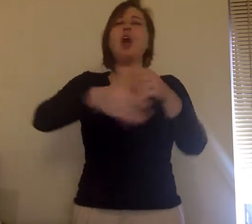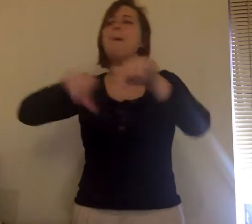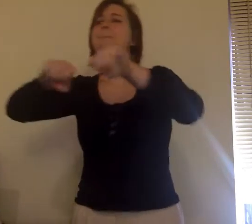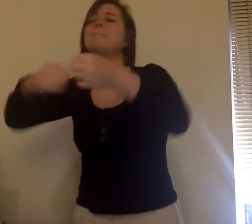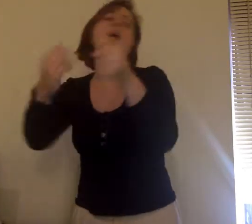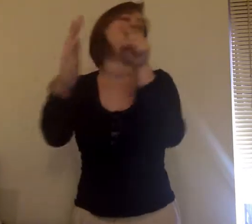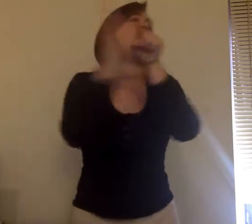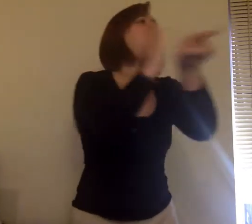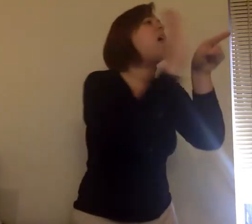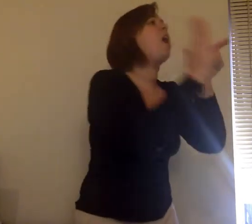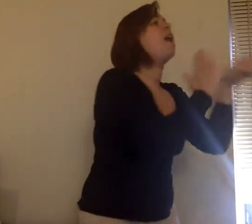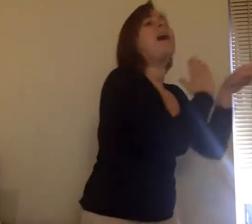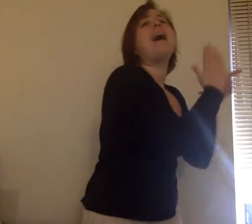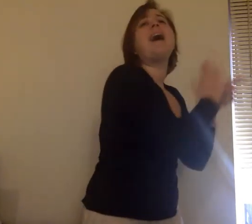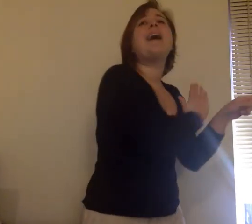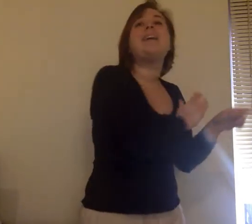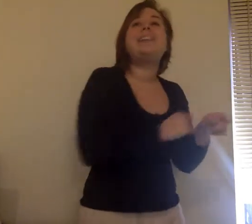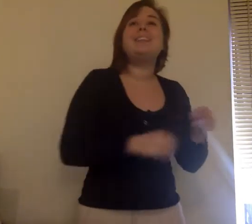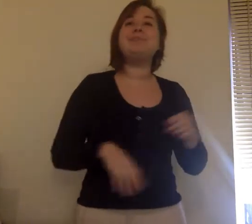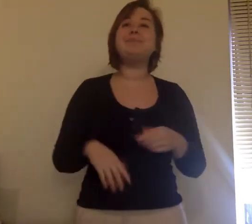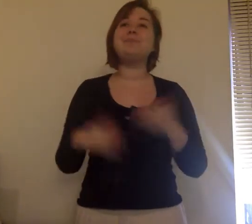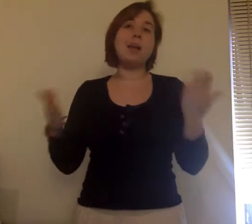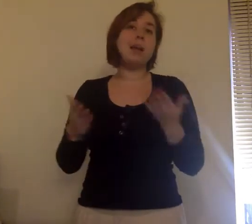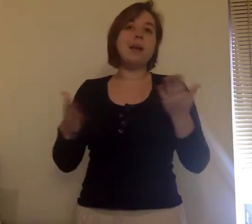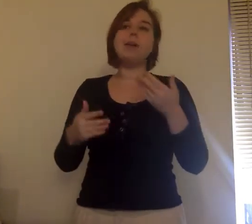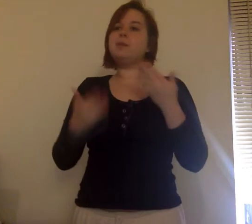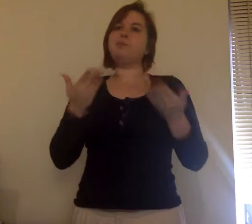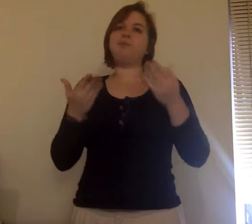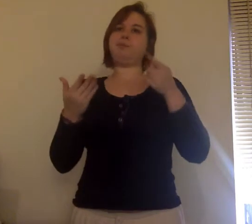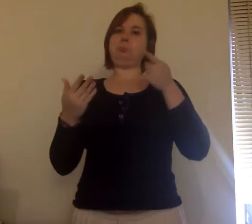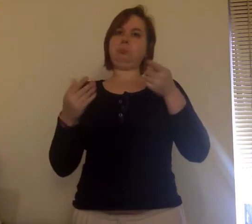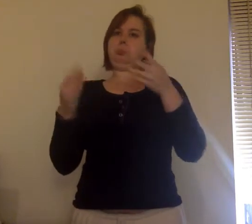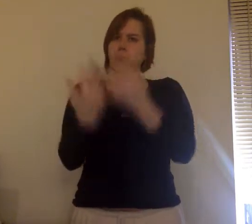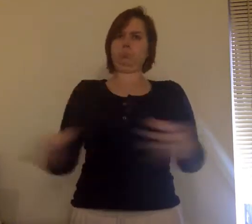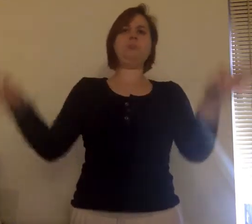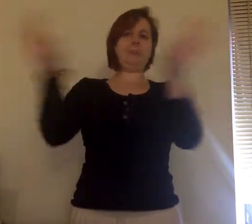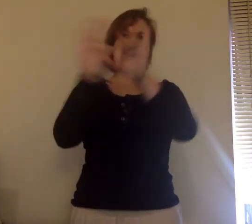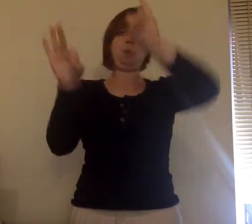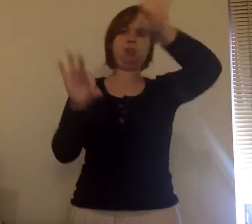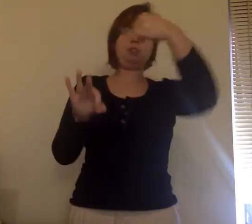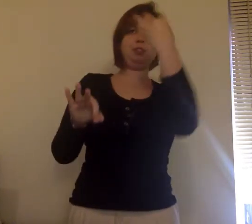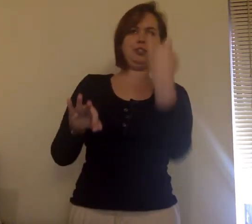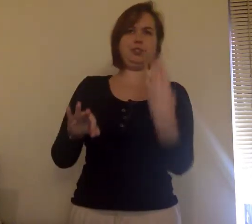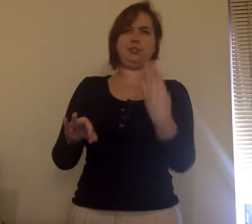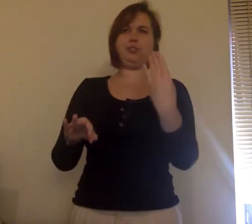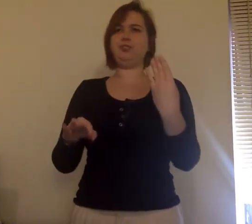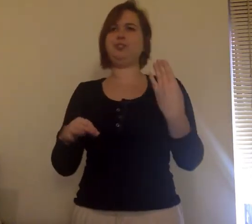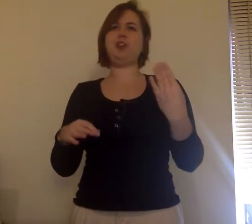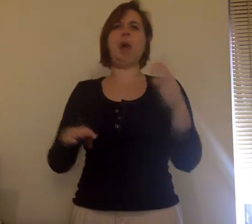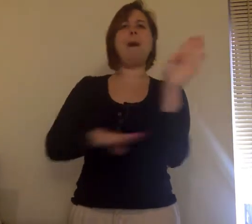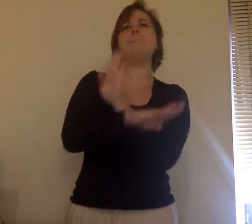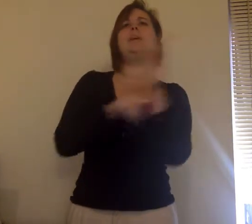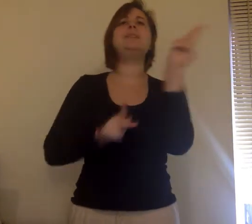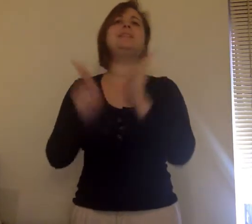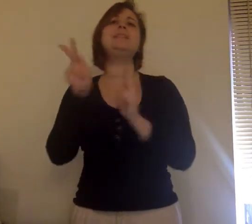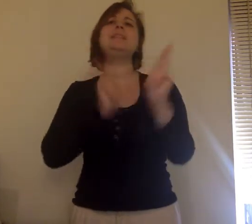Here, you may be delegates of your government, business people, organizers, reporters, or politicians, but